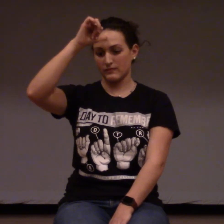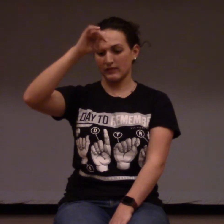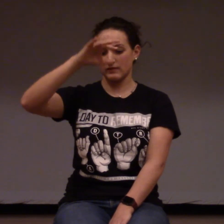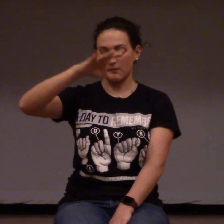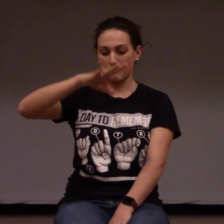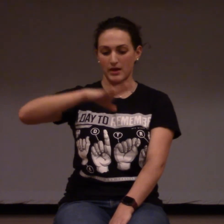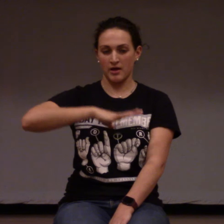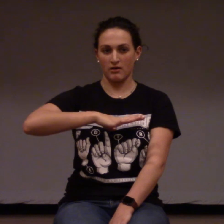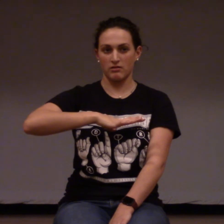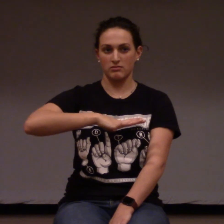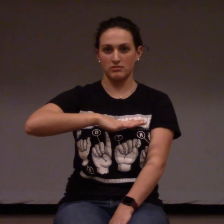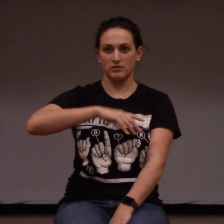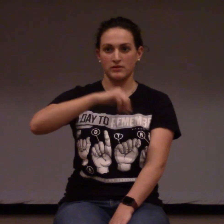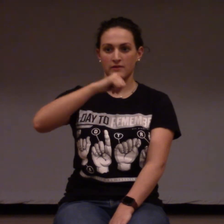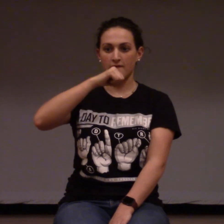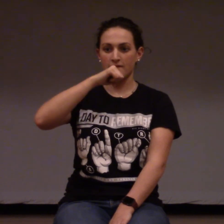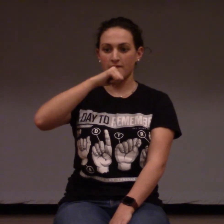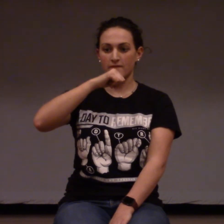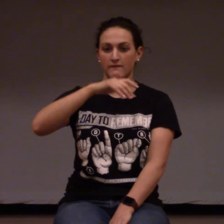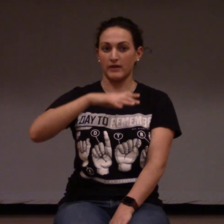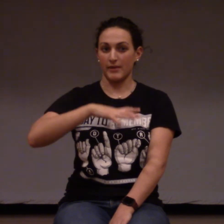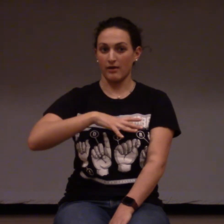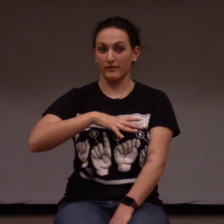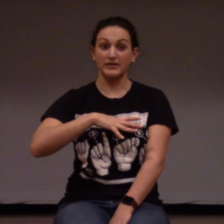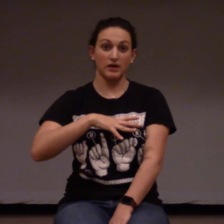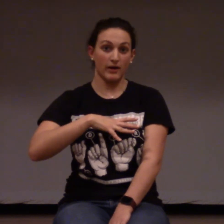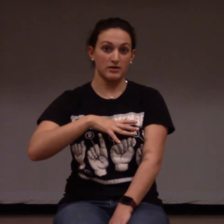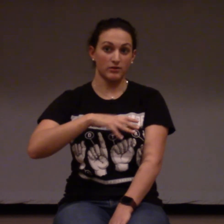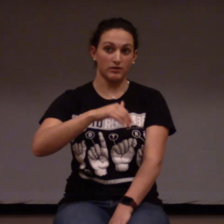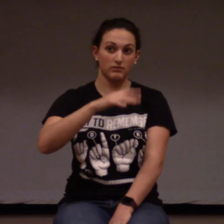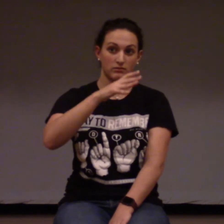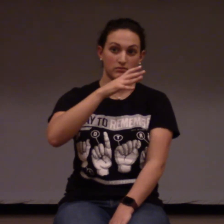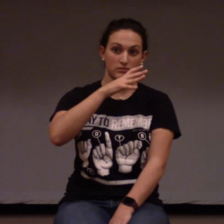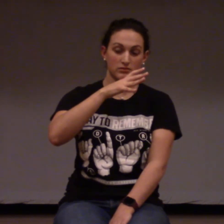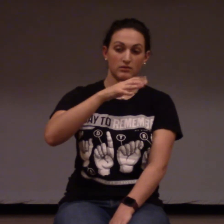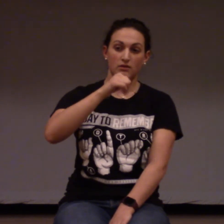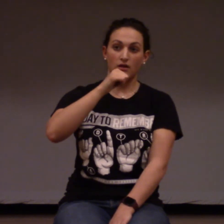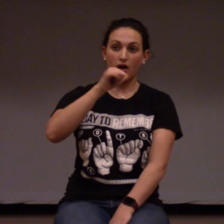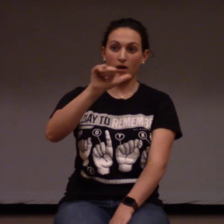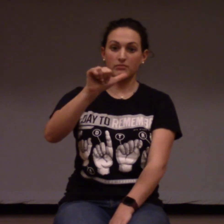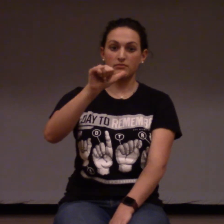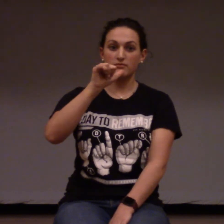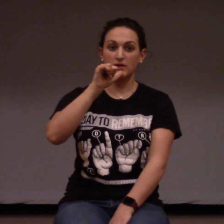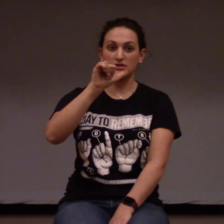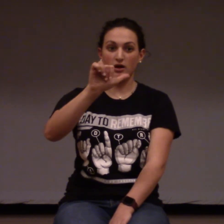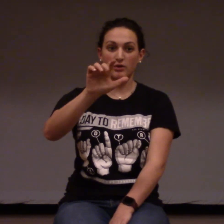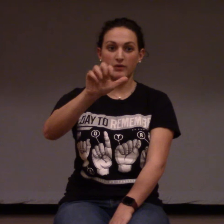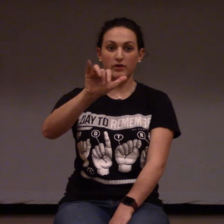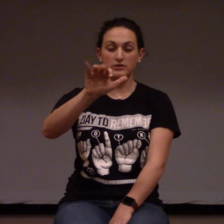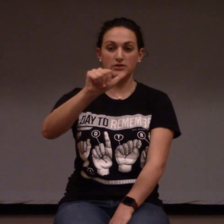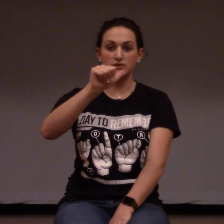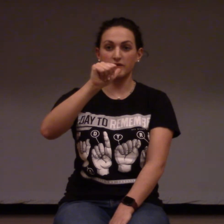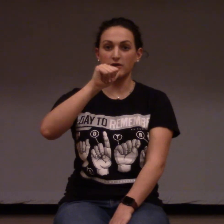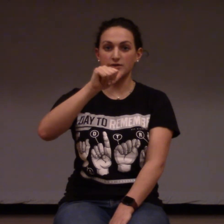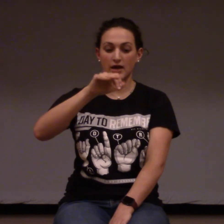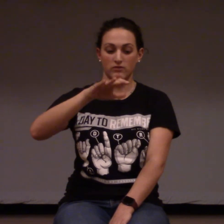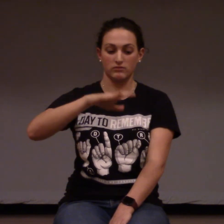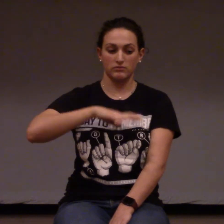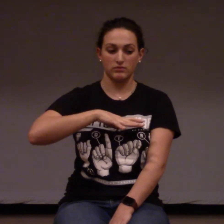So male, female. That's how I do it. Is starting with those fingers down.